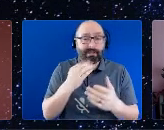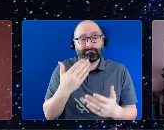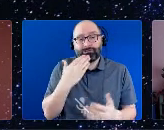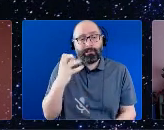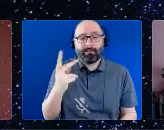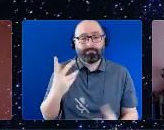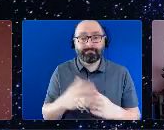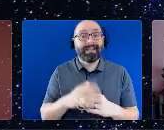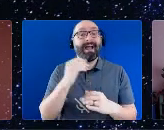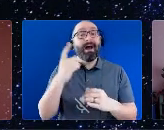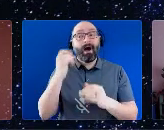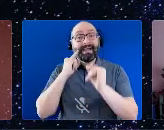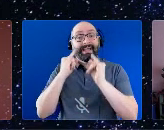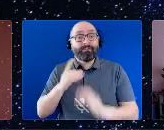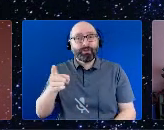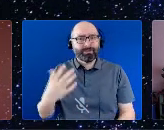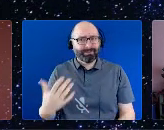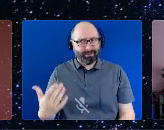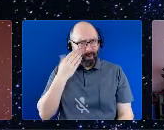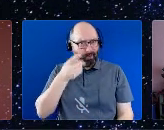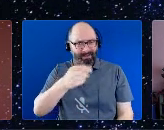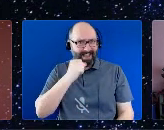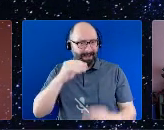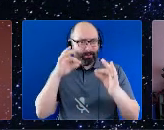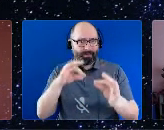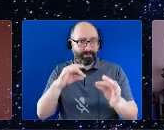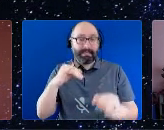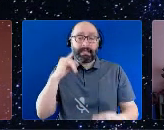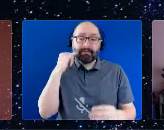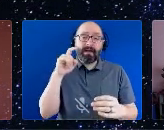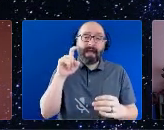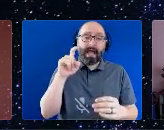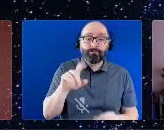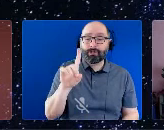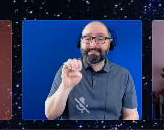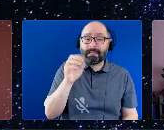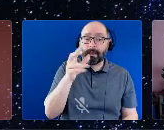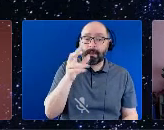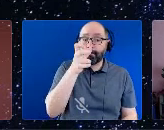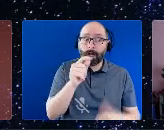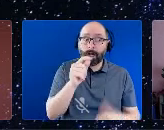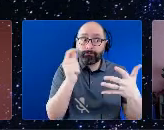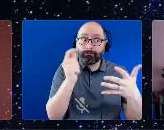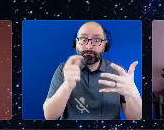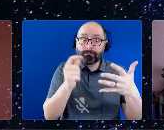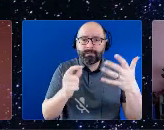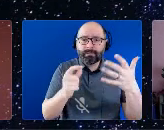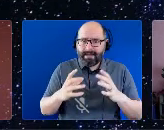Interviewers know you're not perfect, and if you're having to debug every now and then, hey, you're getting to show the interviewer that you can debug. It's not